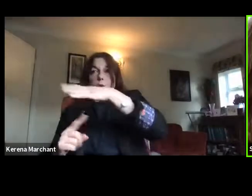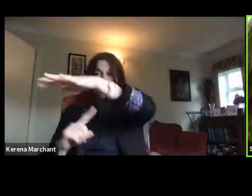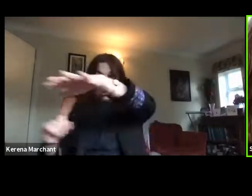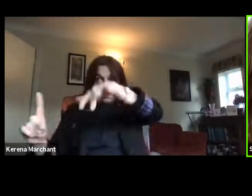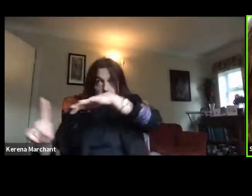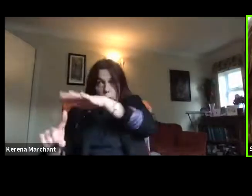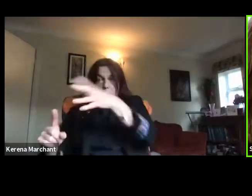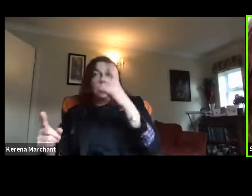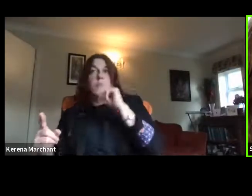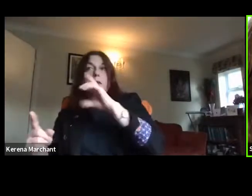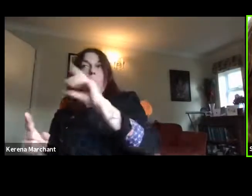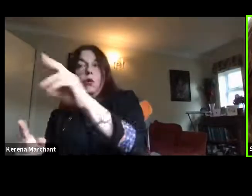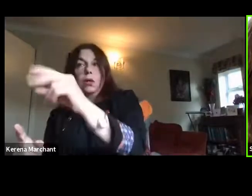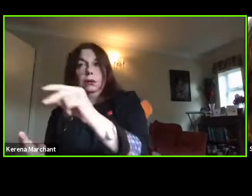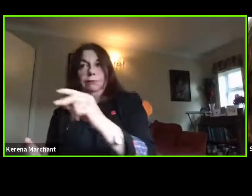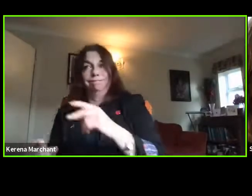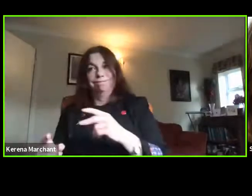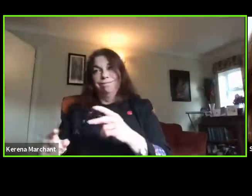that movement,